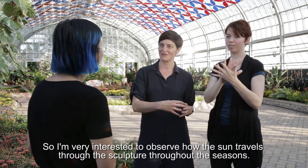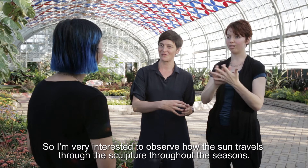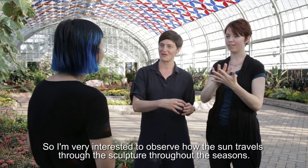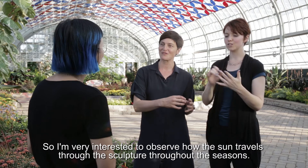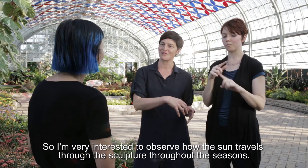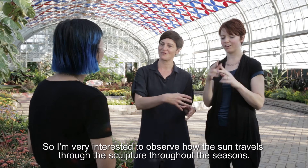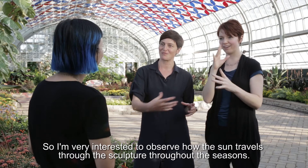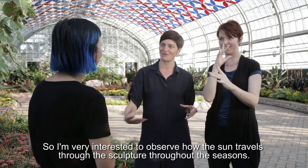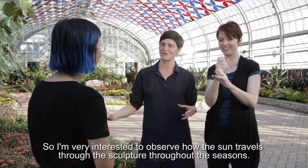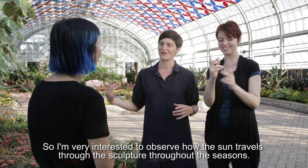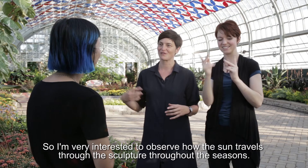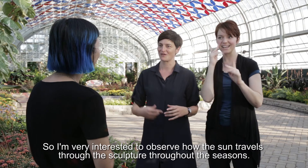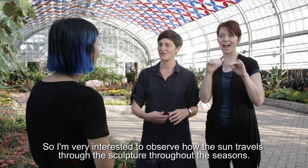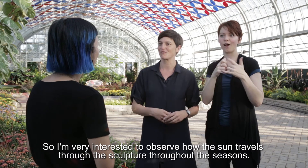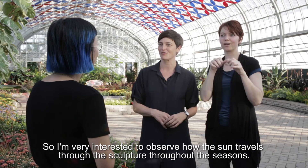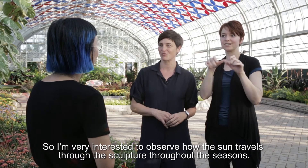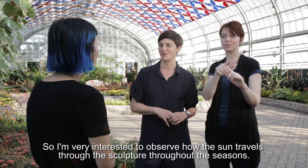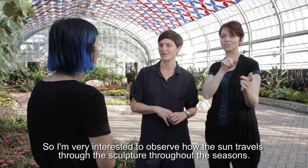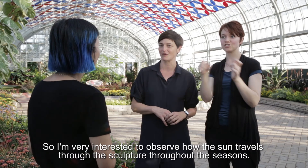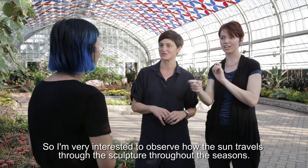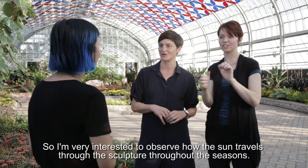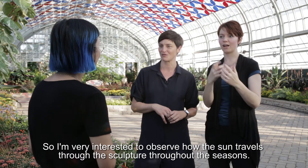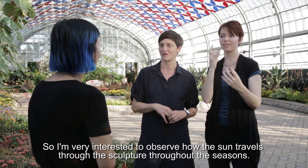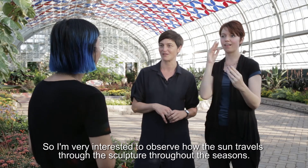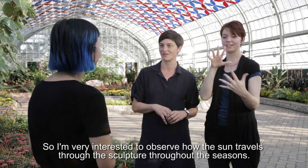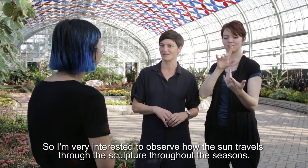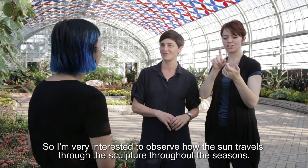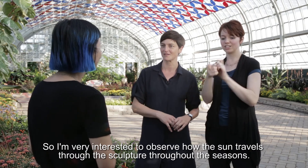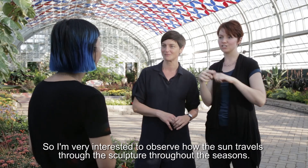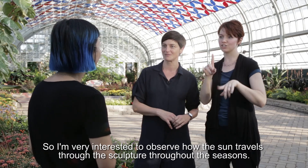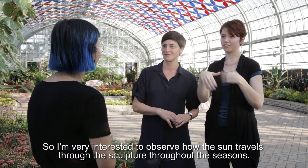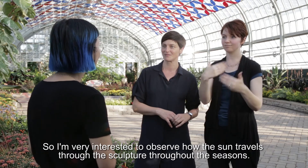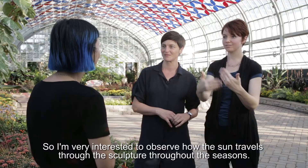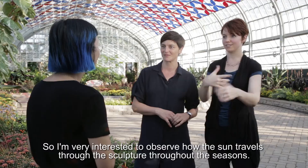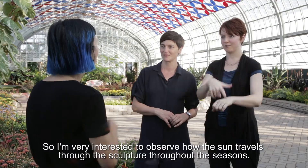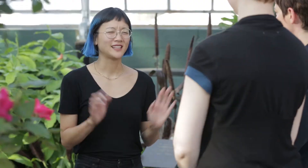interested to observe how the sun travels through the sculpture throughout the seasons.